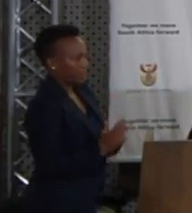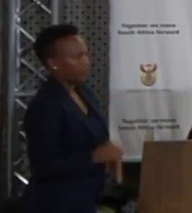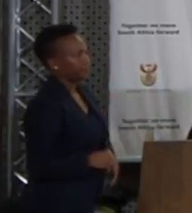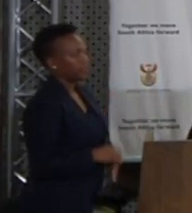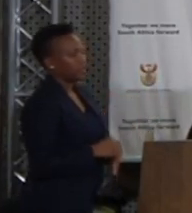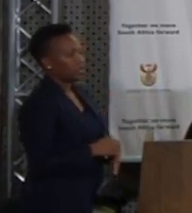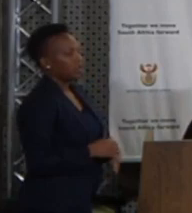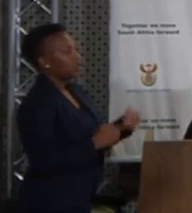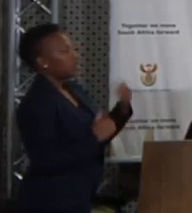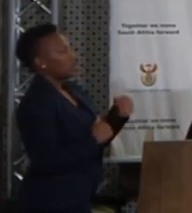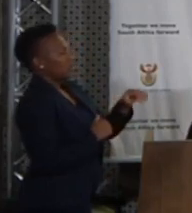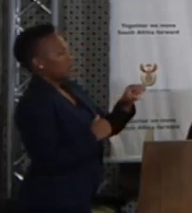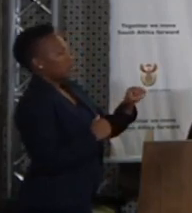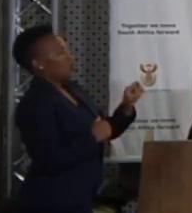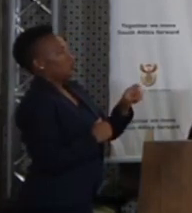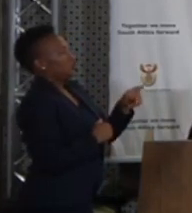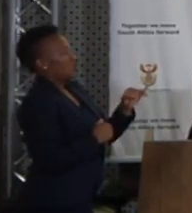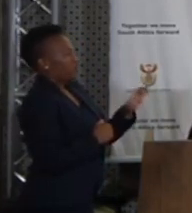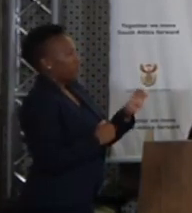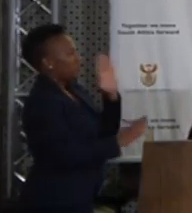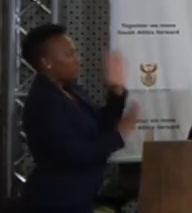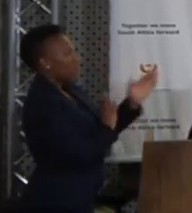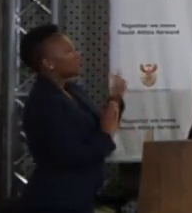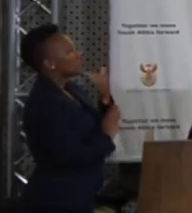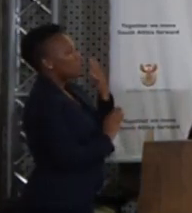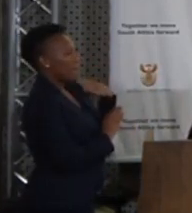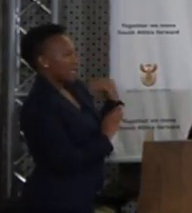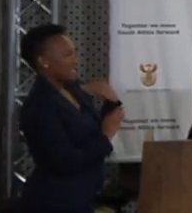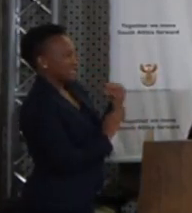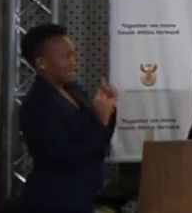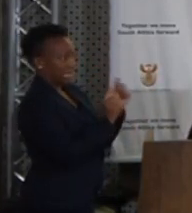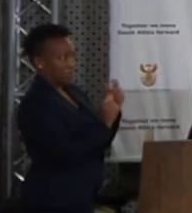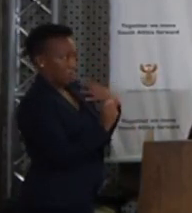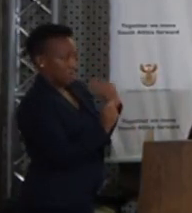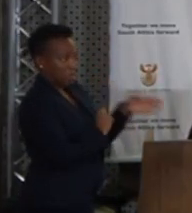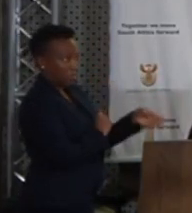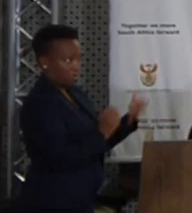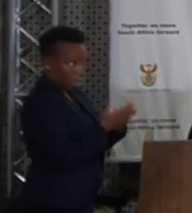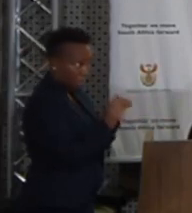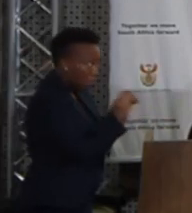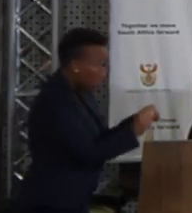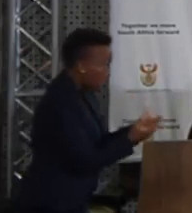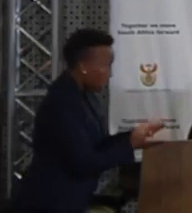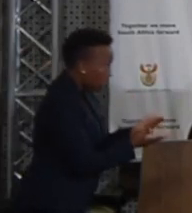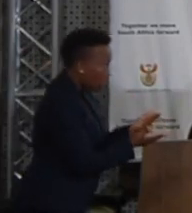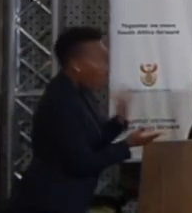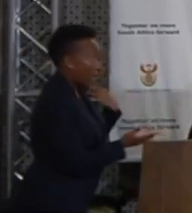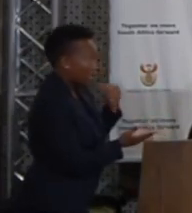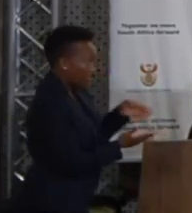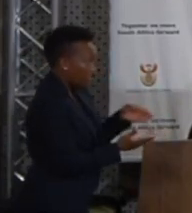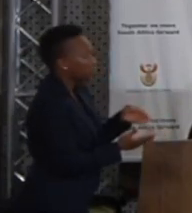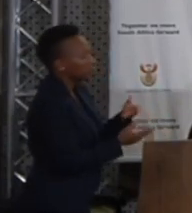So Fumukwena asked the question directed to the Minister of Transport, who's not here. I don't know if I should continue asking that question. Okay,